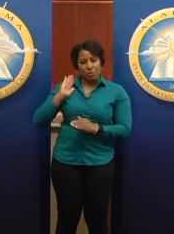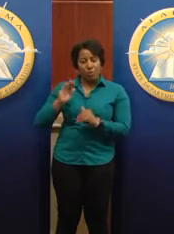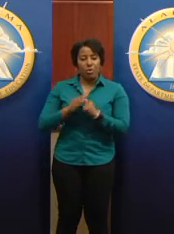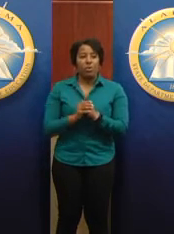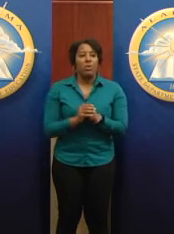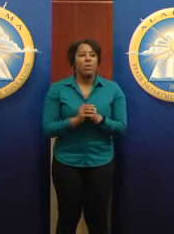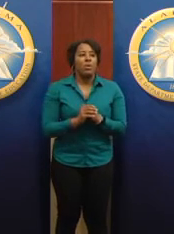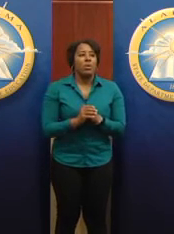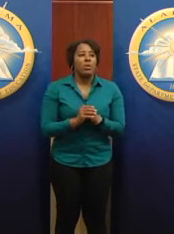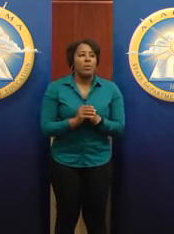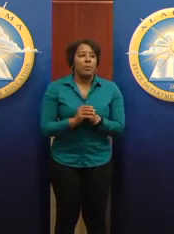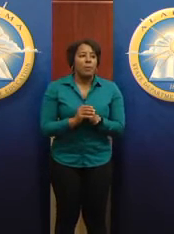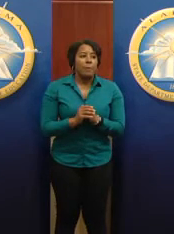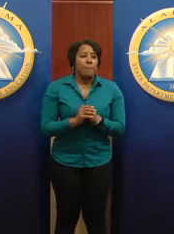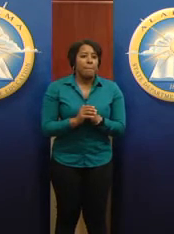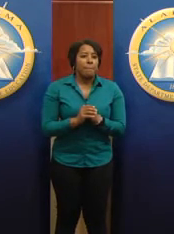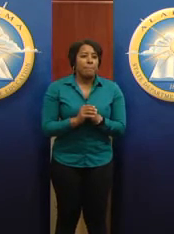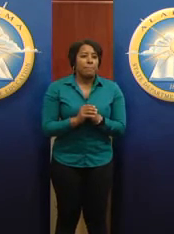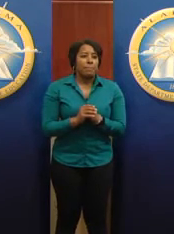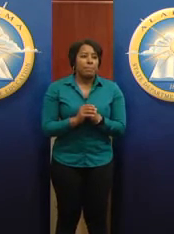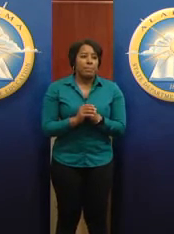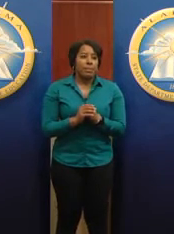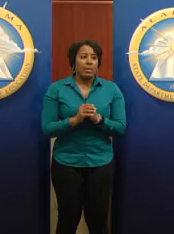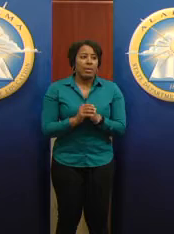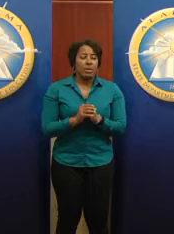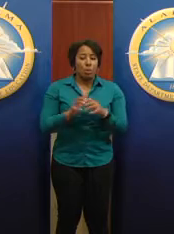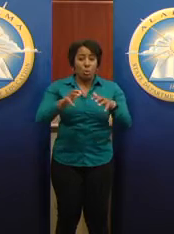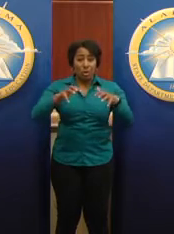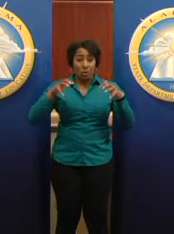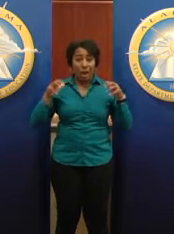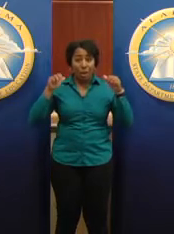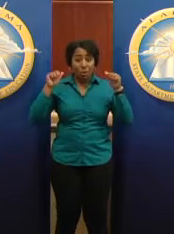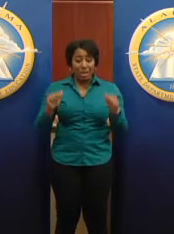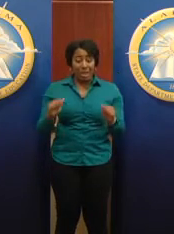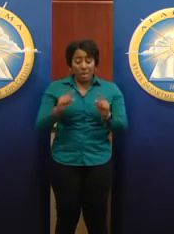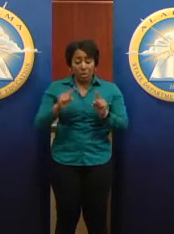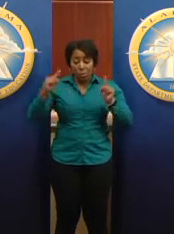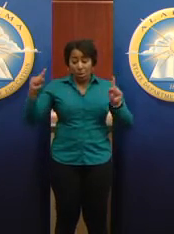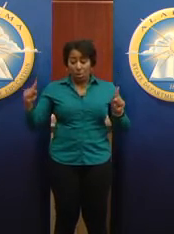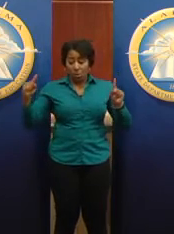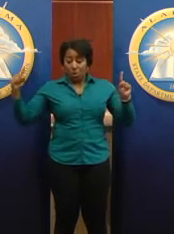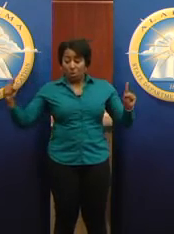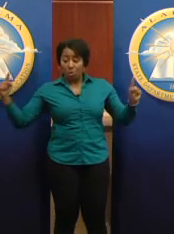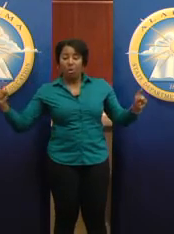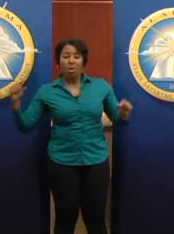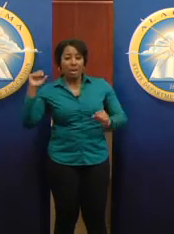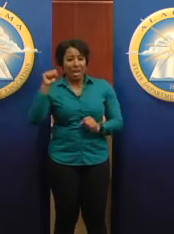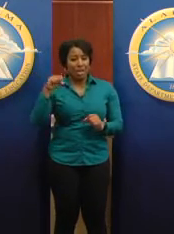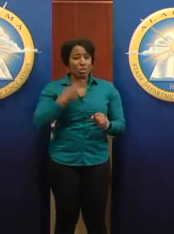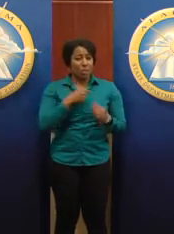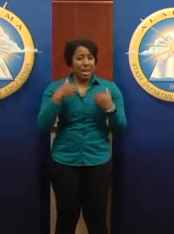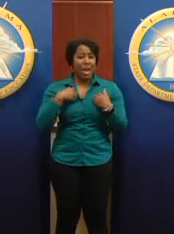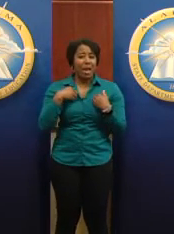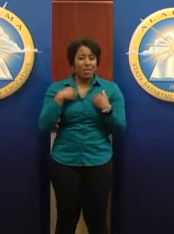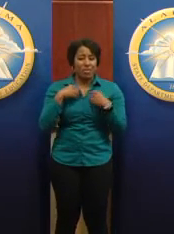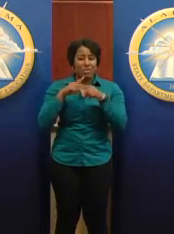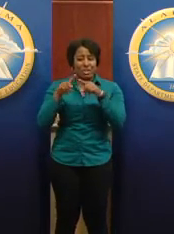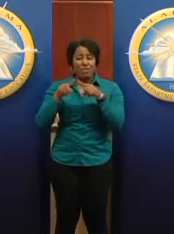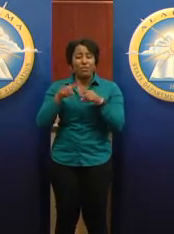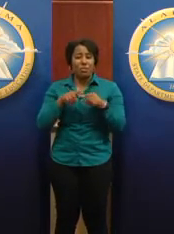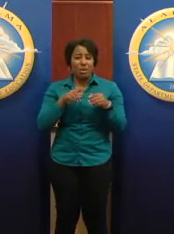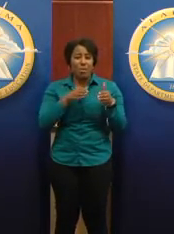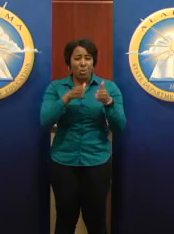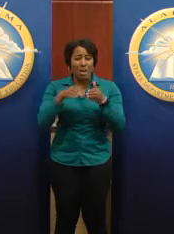you social distance or physical distance the crowd? Yes, there are ways we can do that. We saw that at graduations